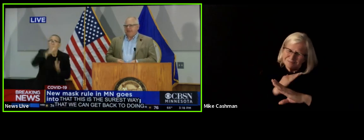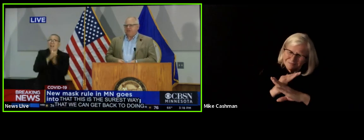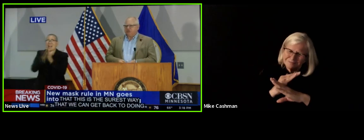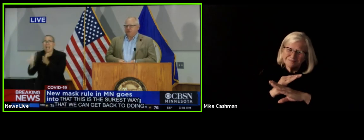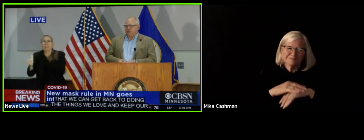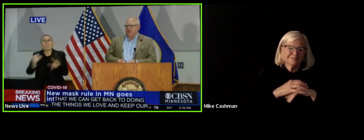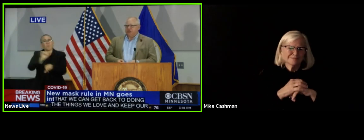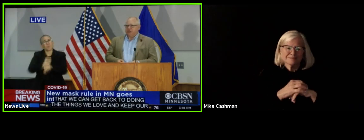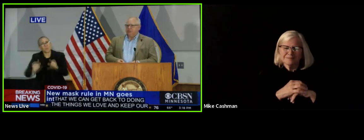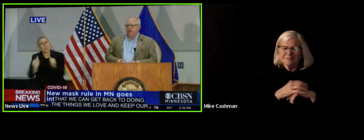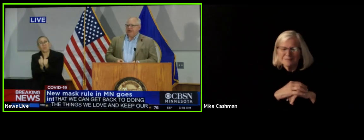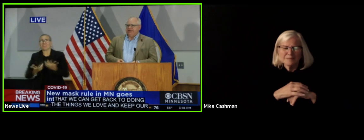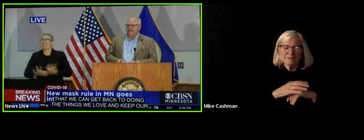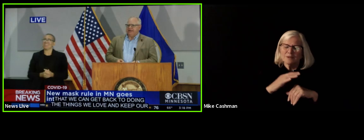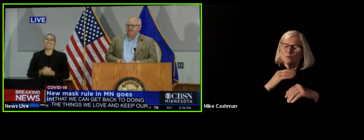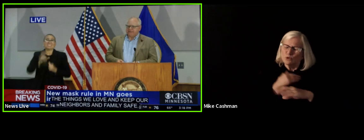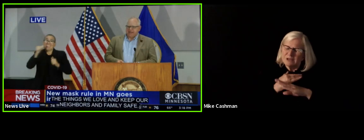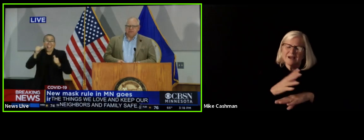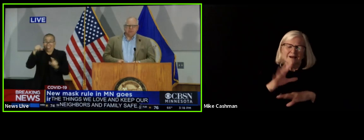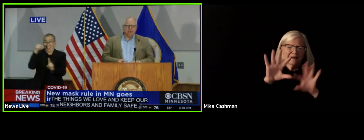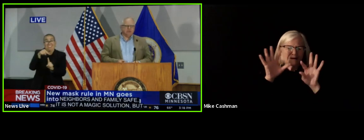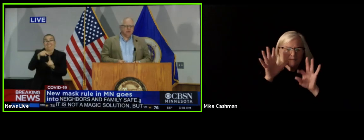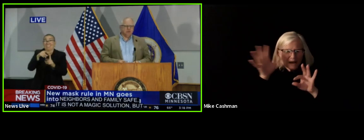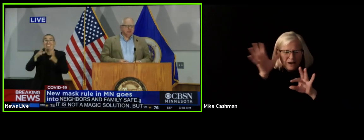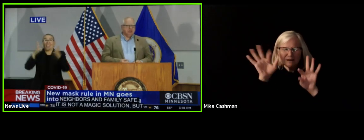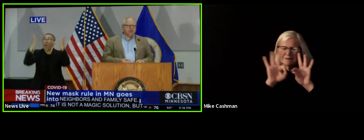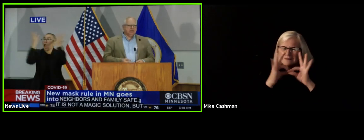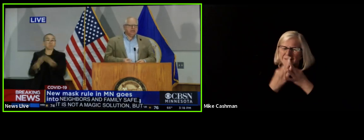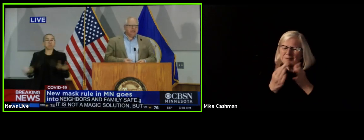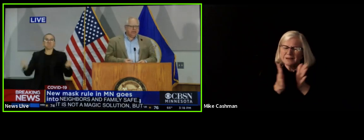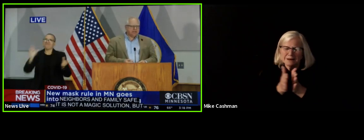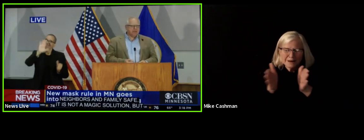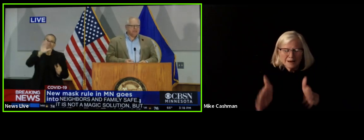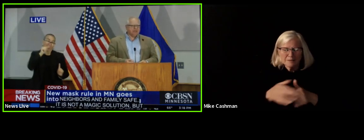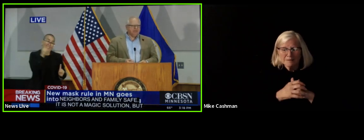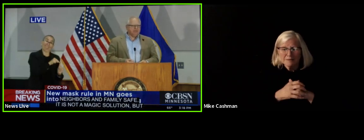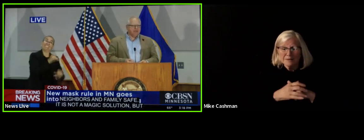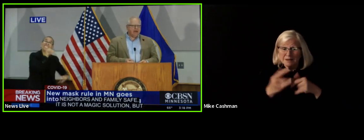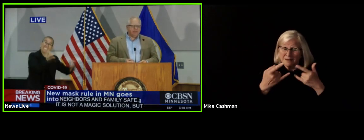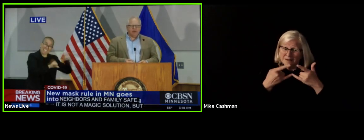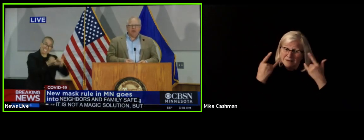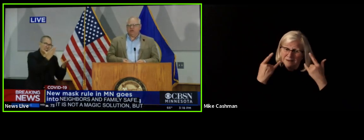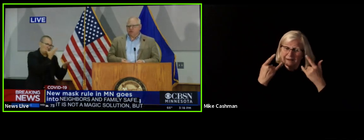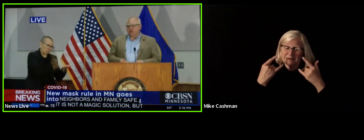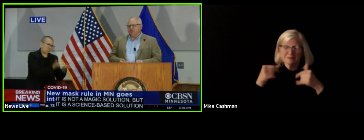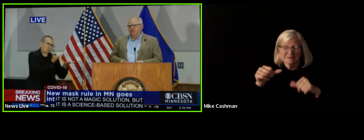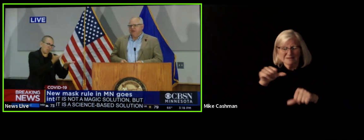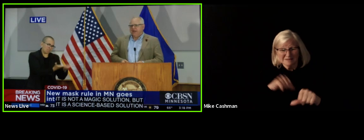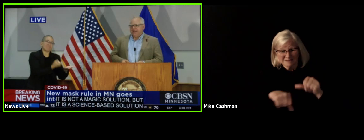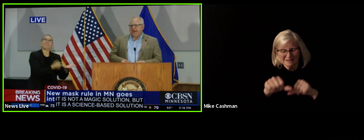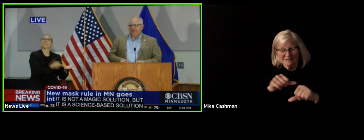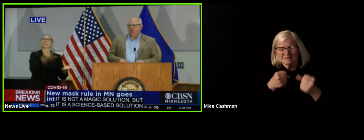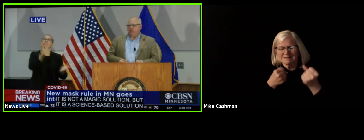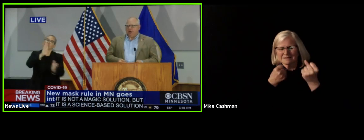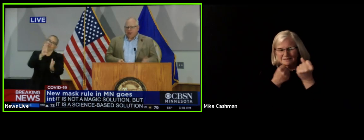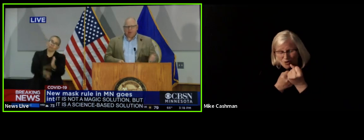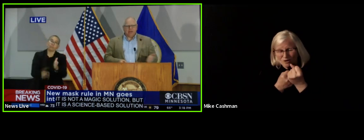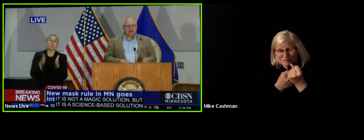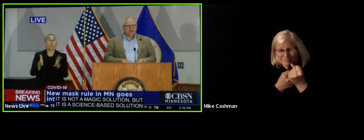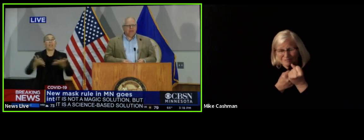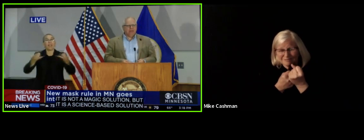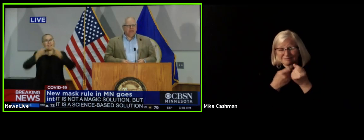magic solution, but it is a science-based solution that's inexpensive, not very intrusive, and will help